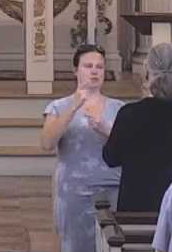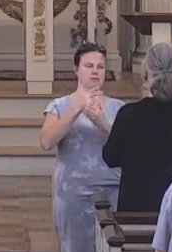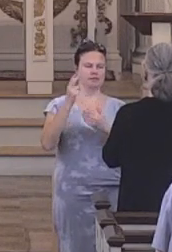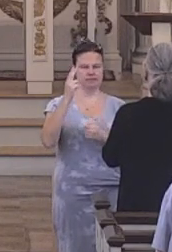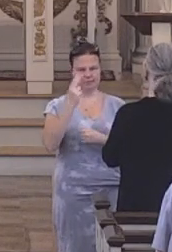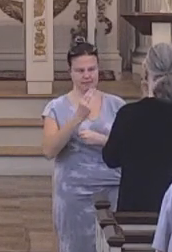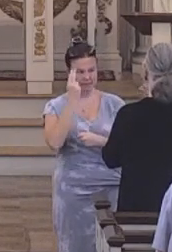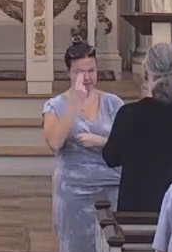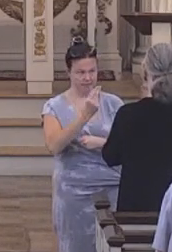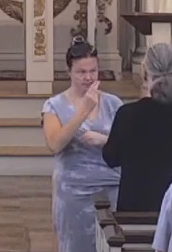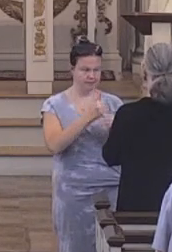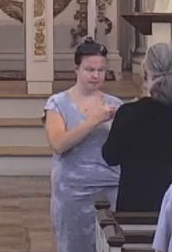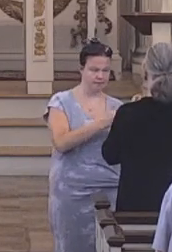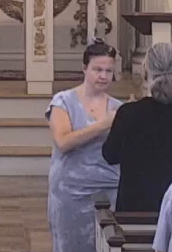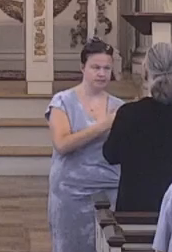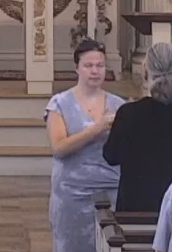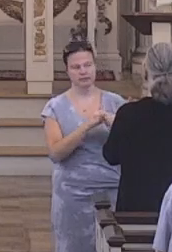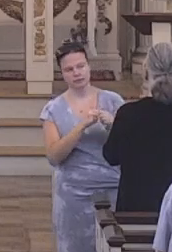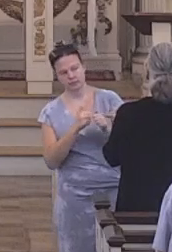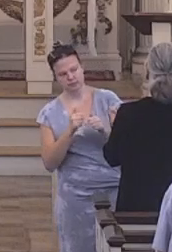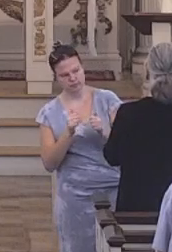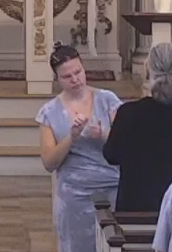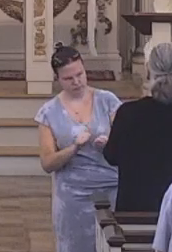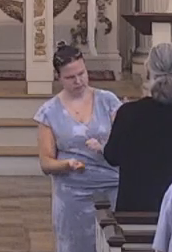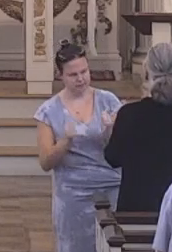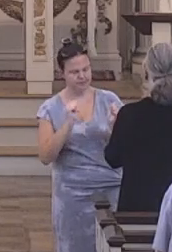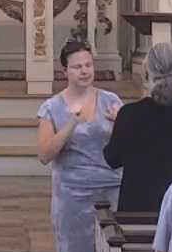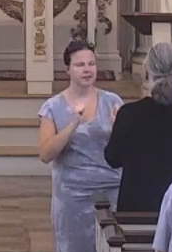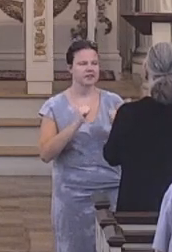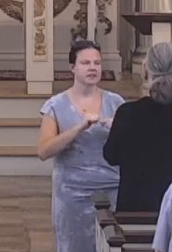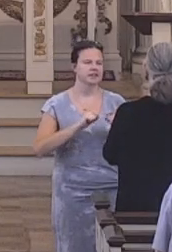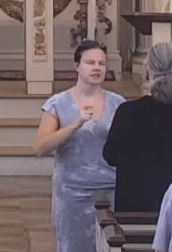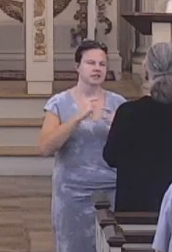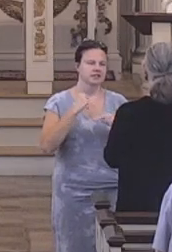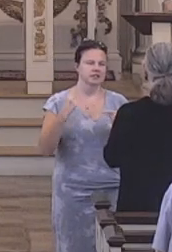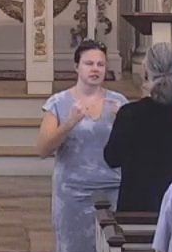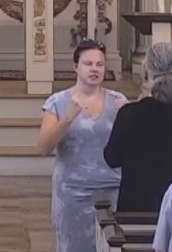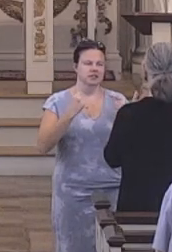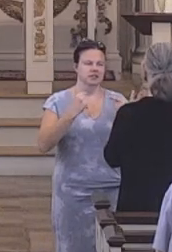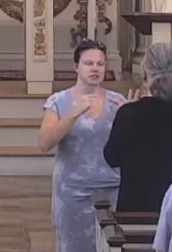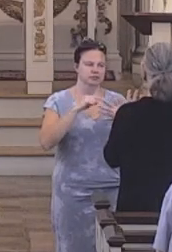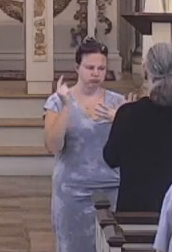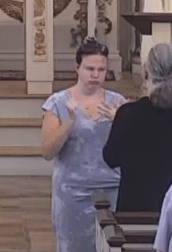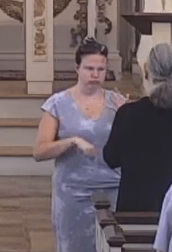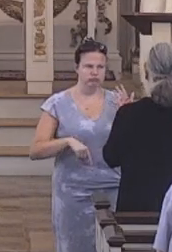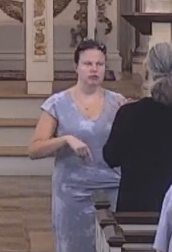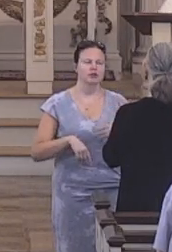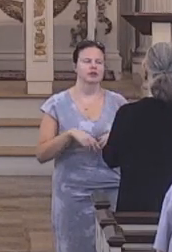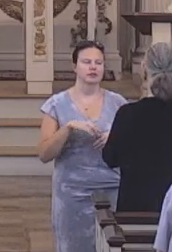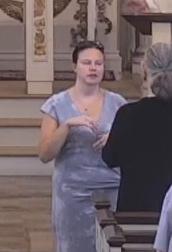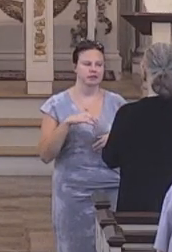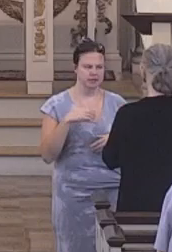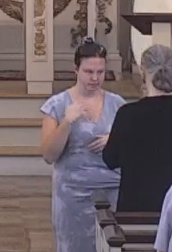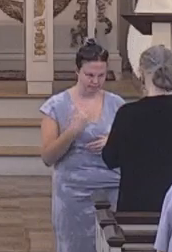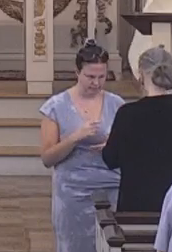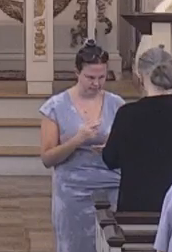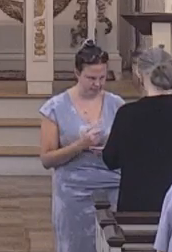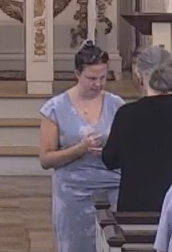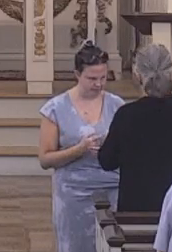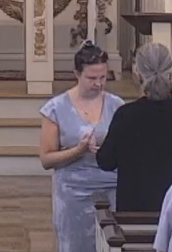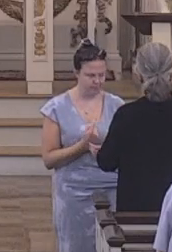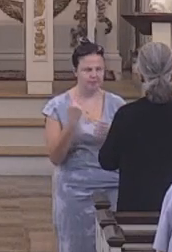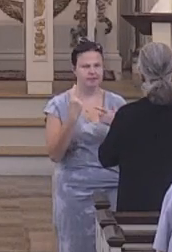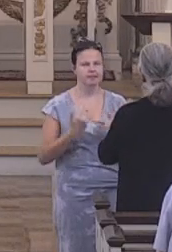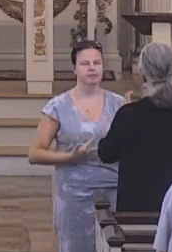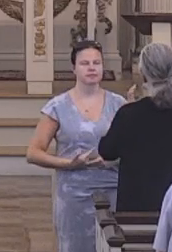apostolic church. I confess one baptism for the forgiveness of sins, and I look forward to the resurrection of the dead and the